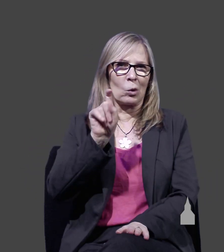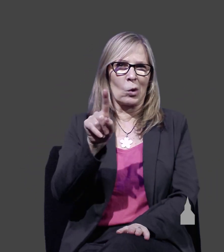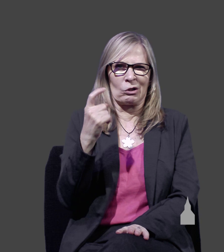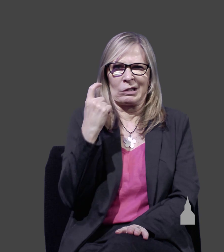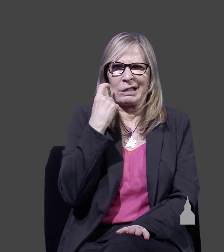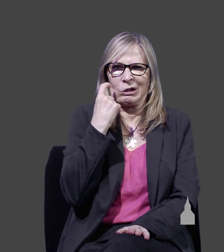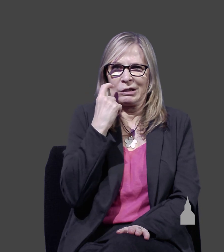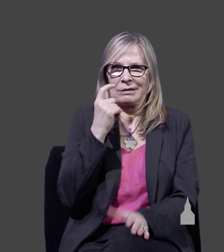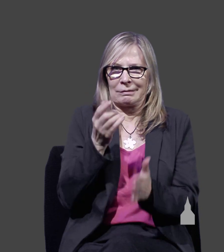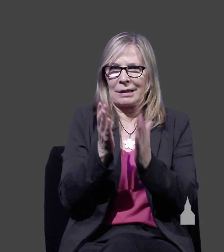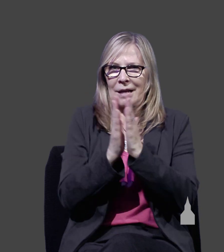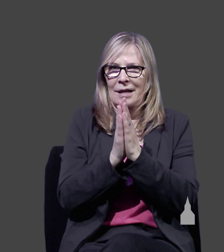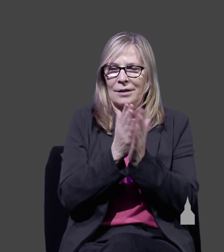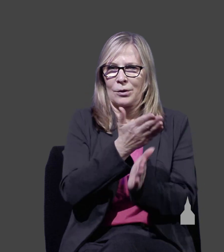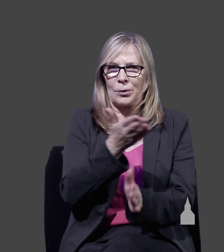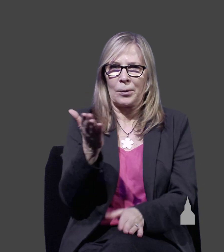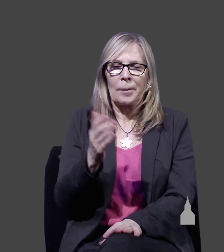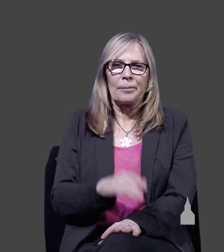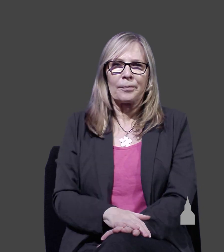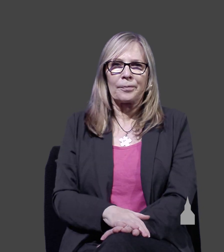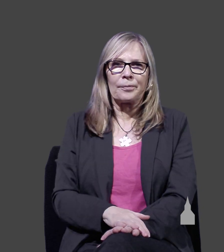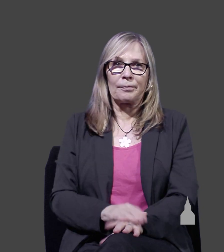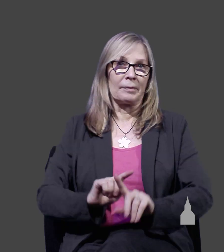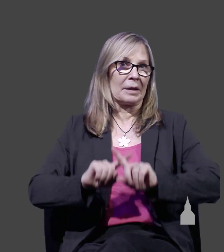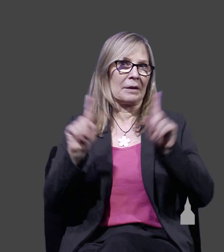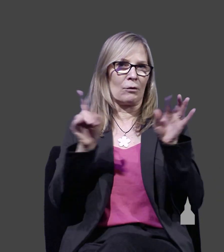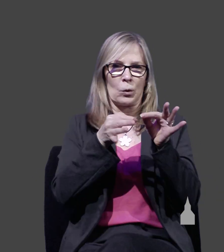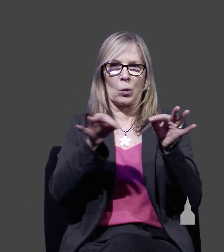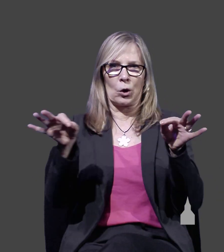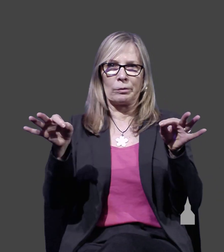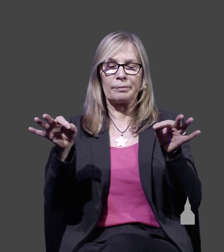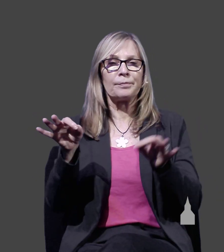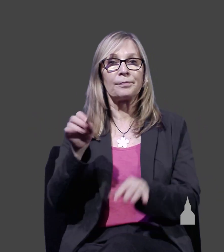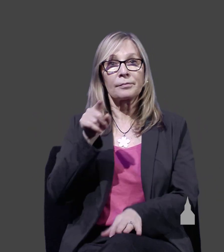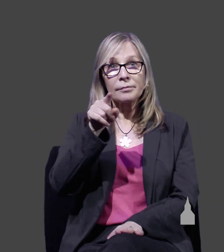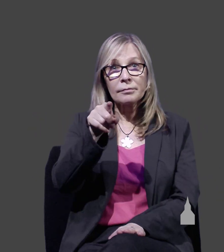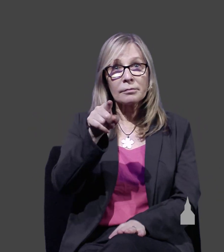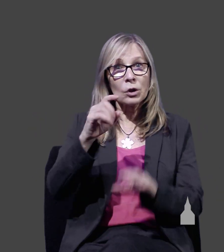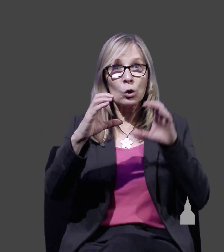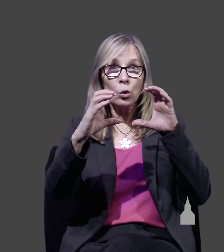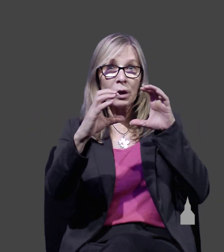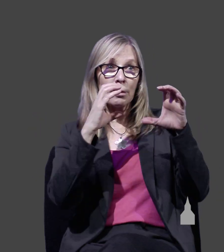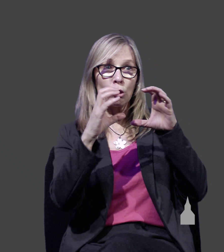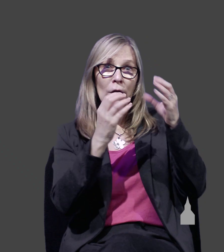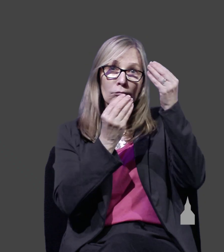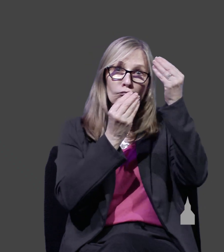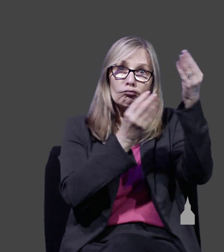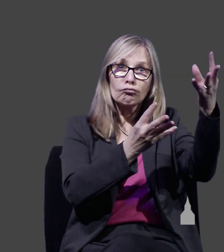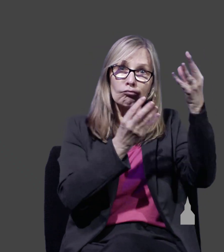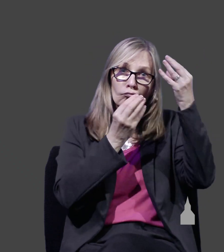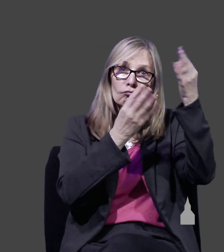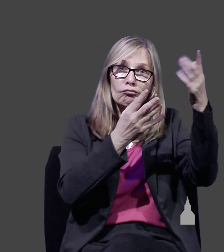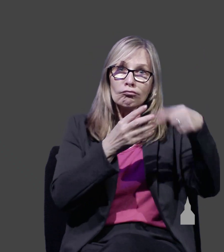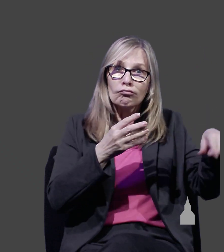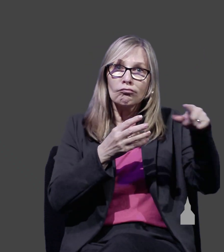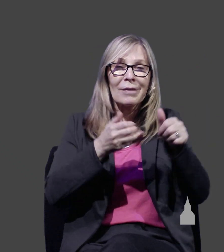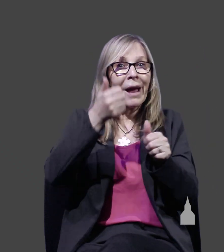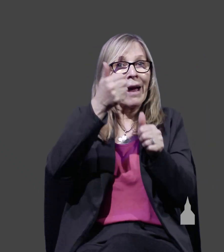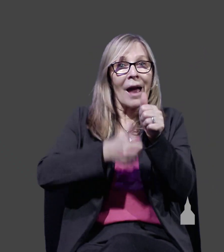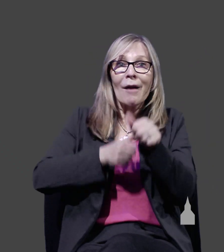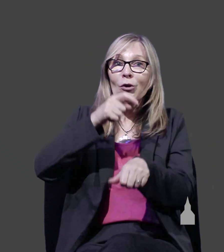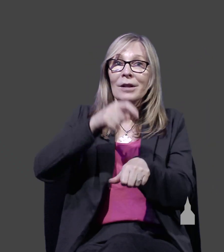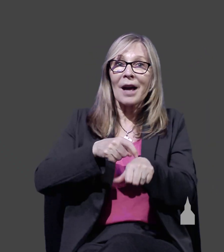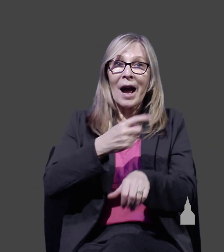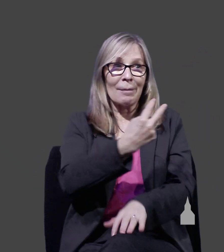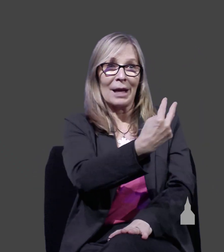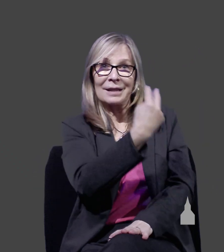just asked. It's just different wording. So here's the question. Are you communicating to unbelievers every time they see you or